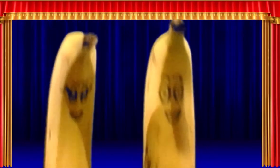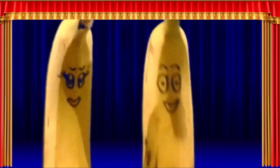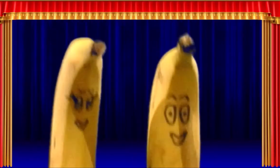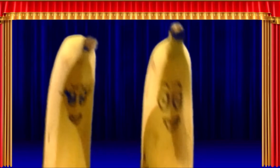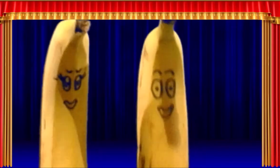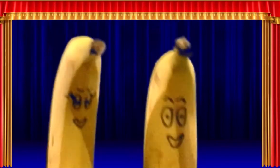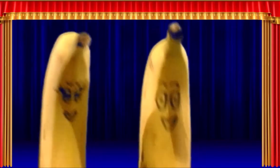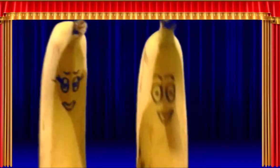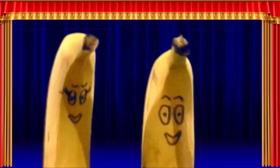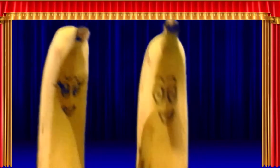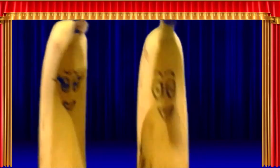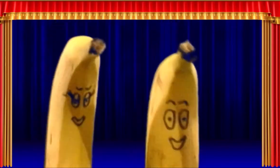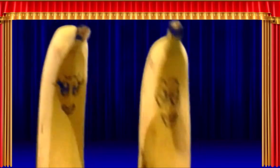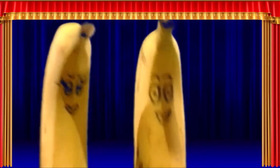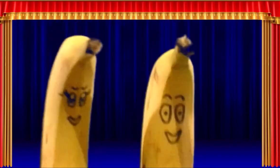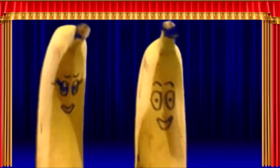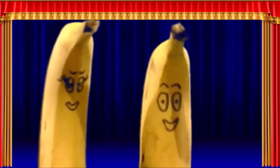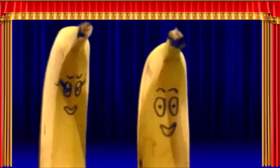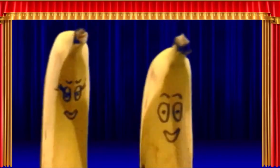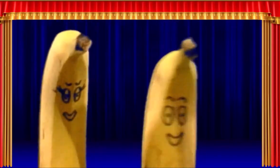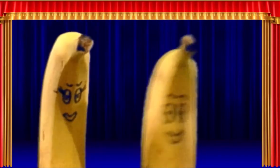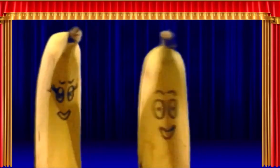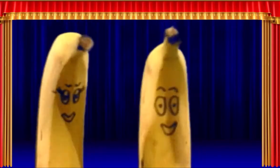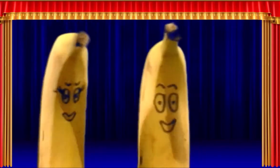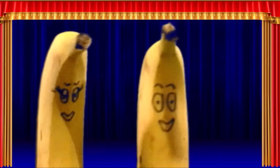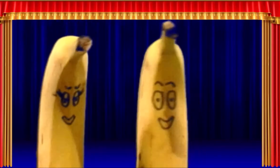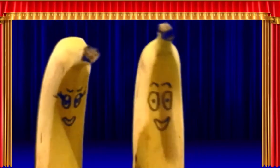Happy birthday to you.